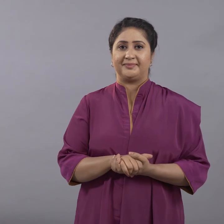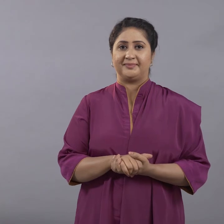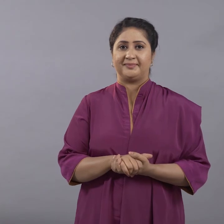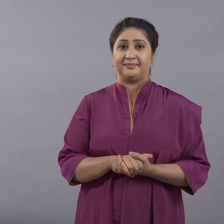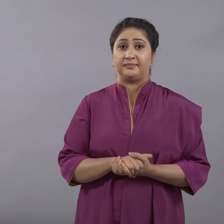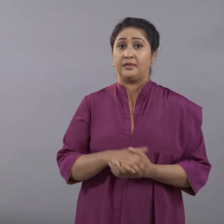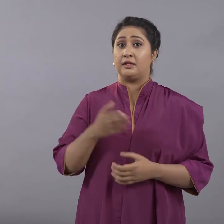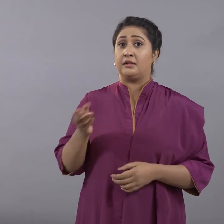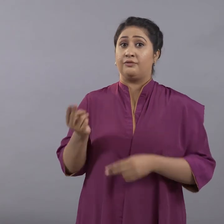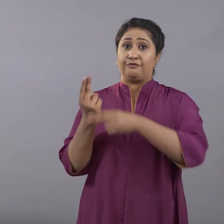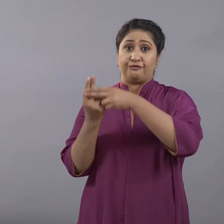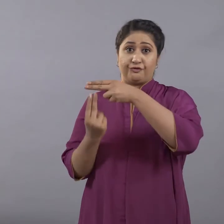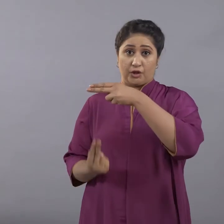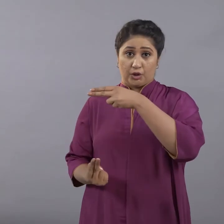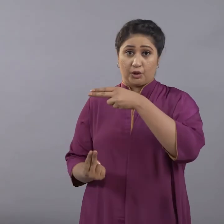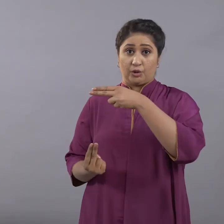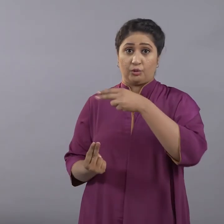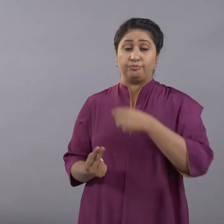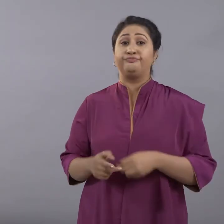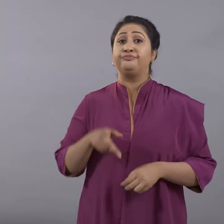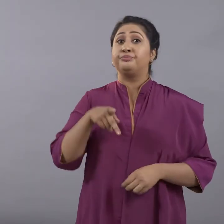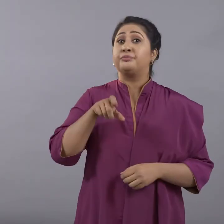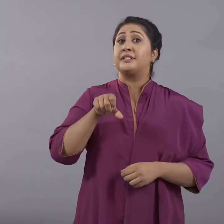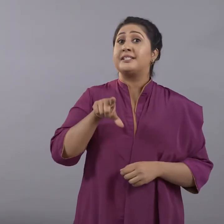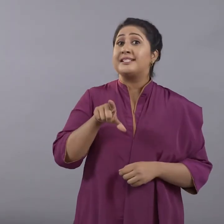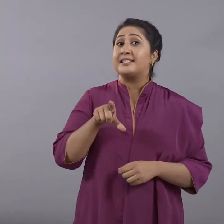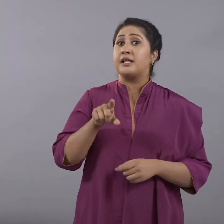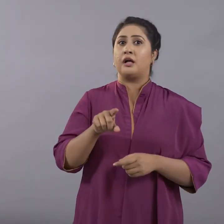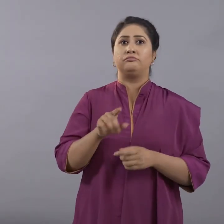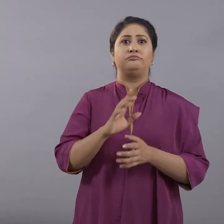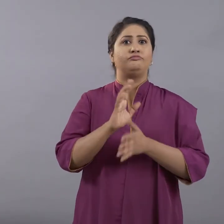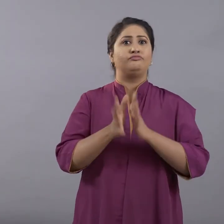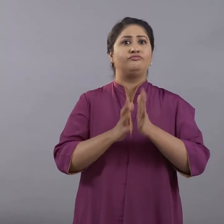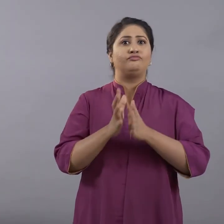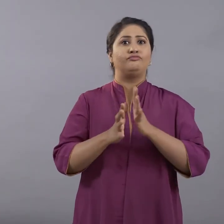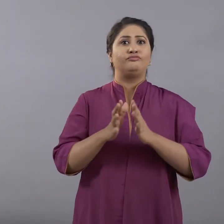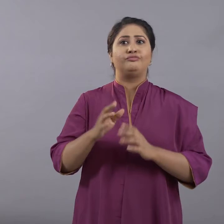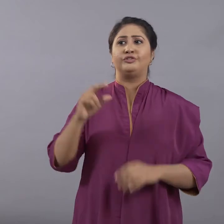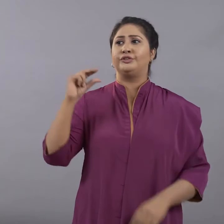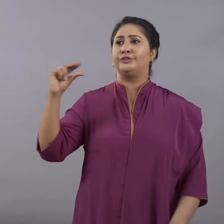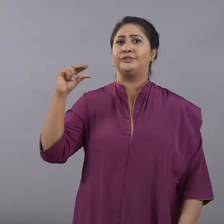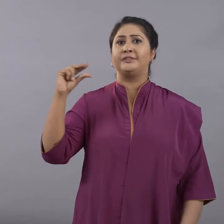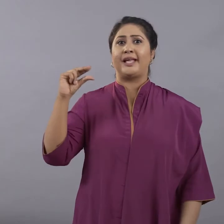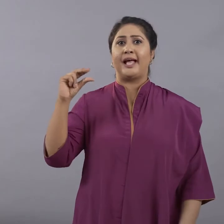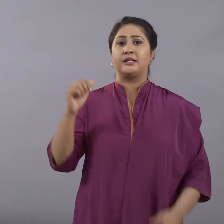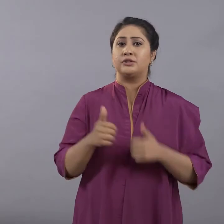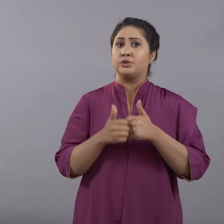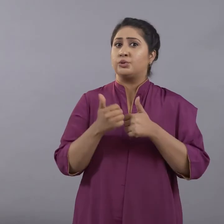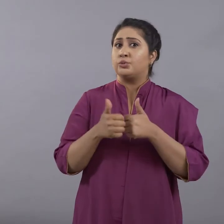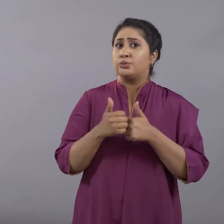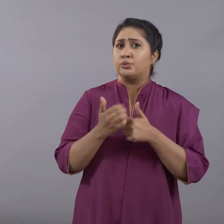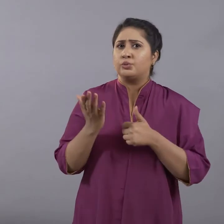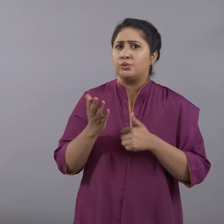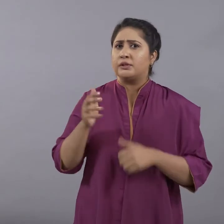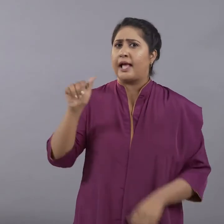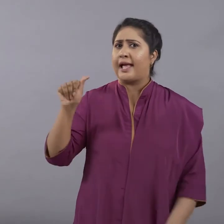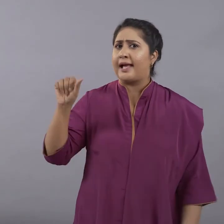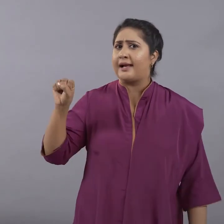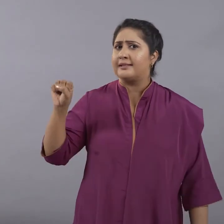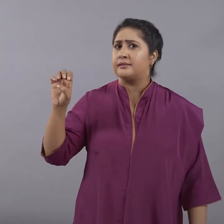This video is a PSL guide of the sample tests used by ASER for